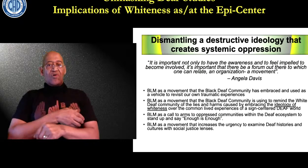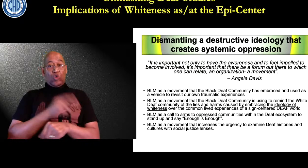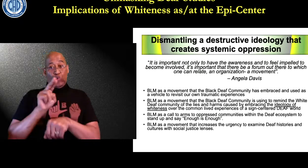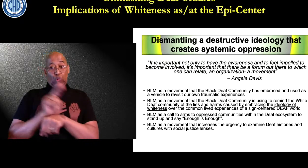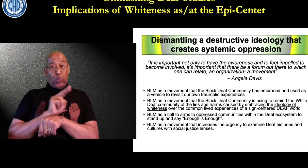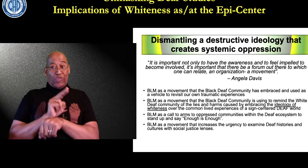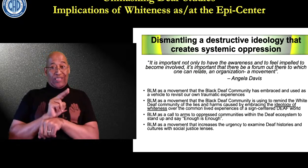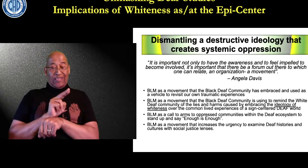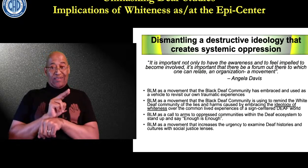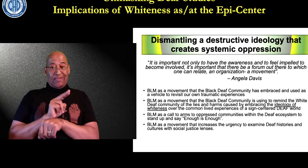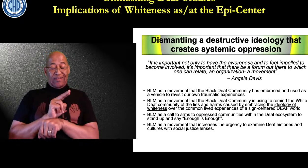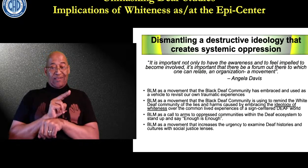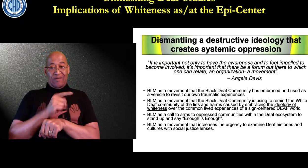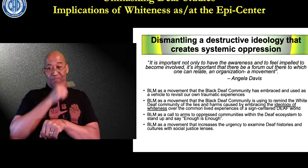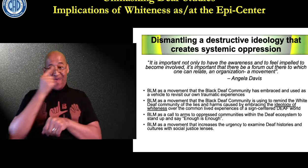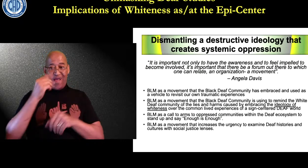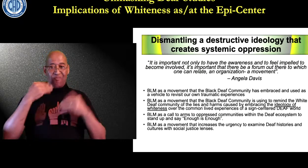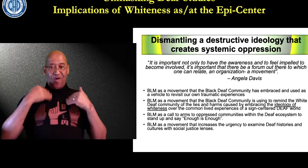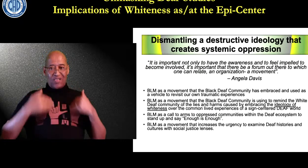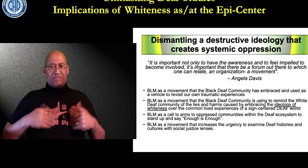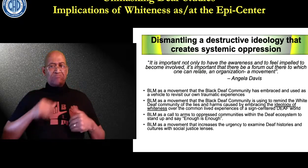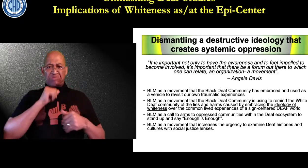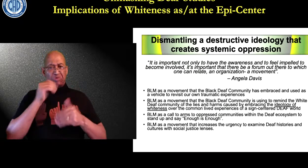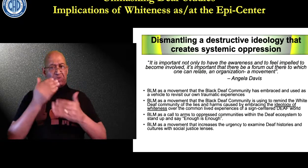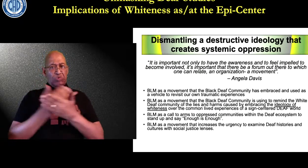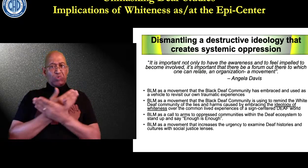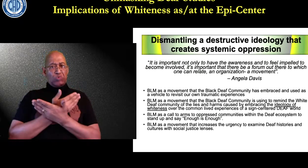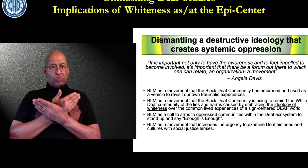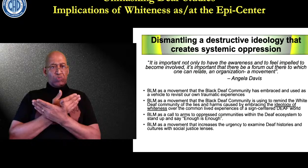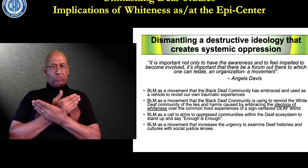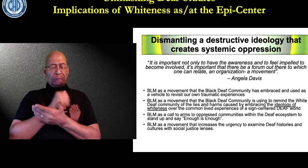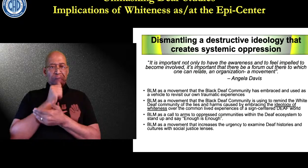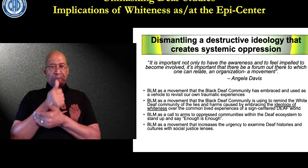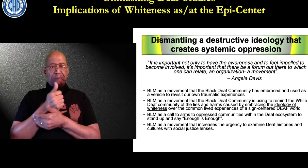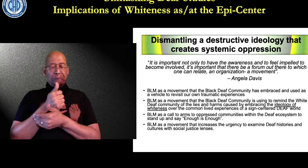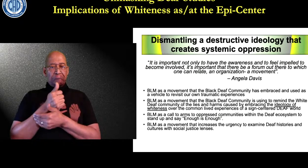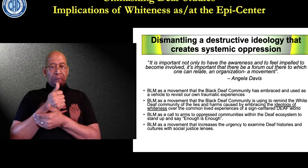And we wanted to keep their power